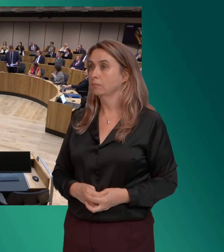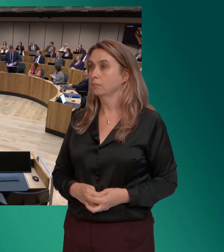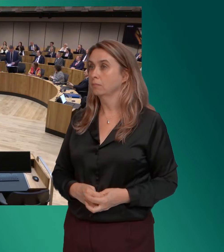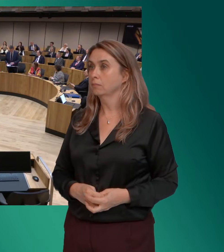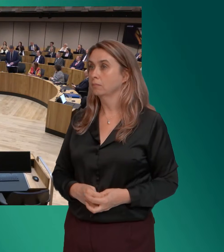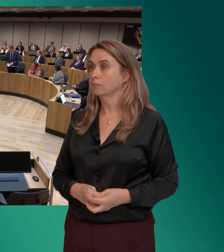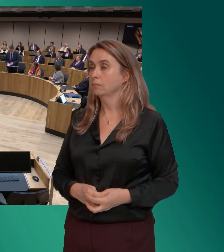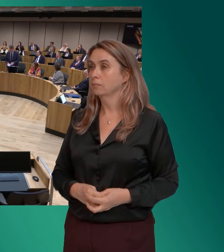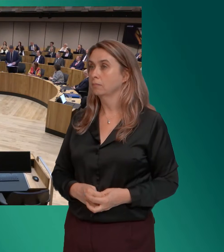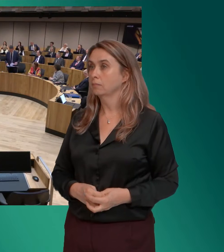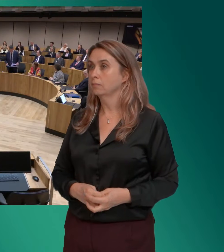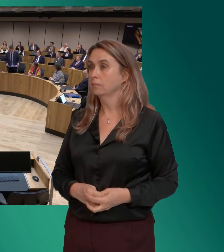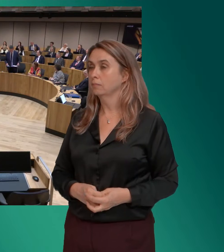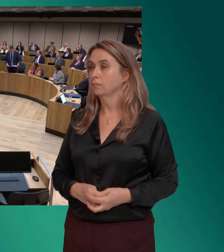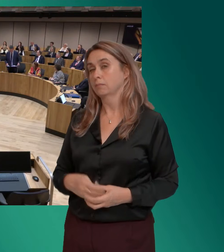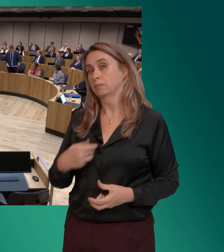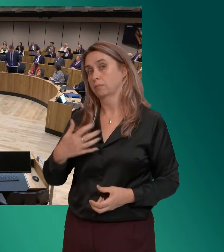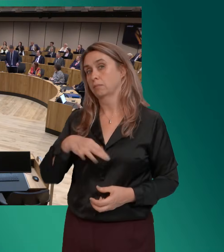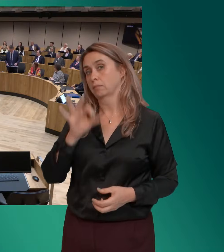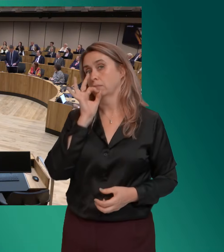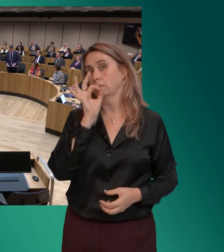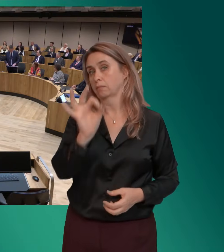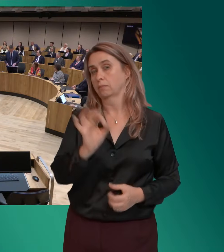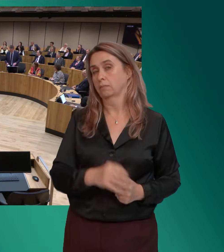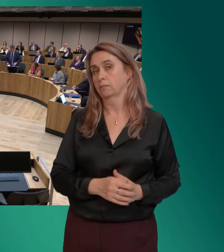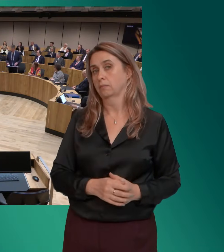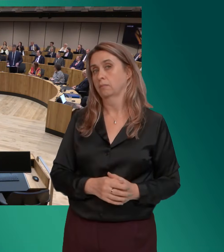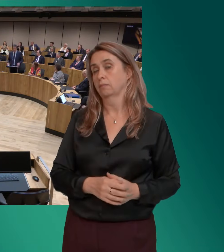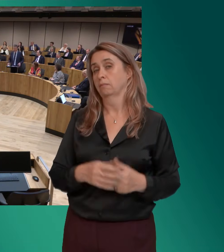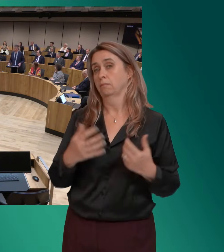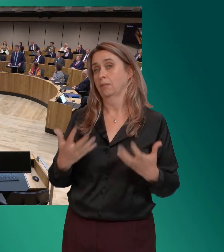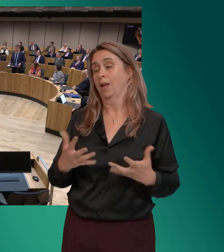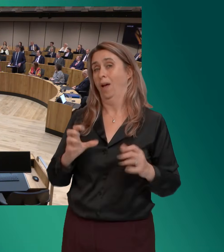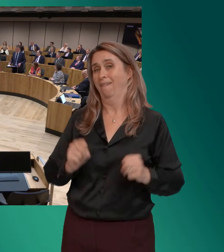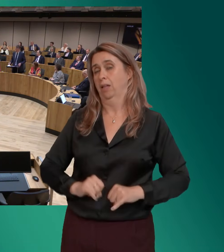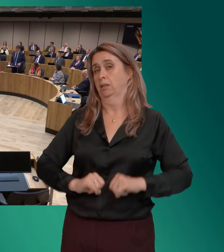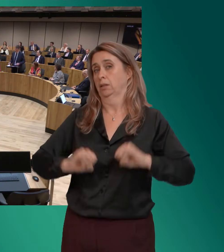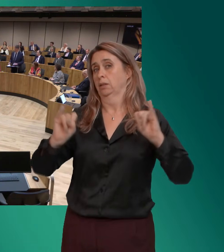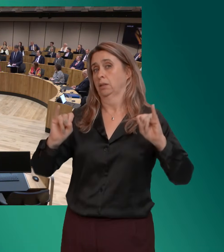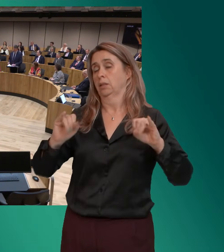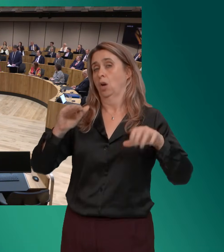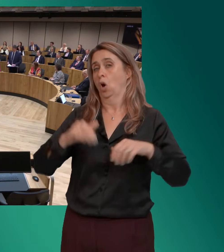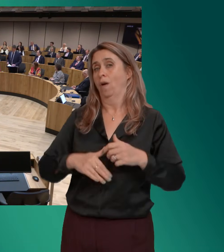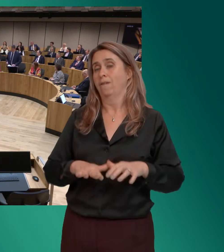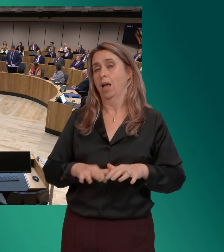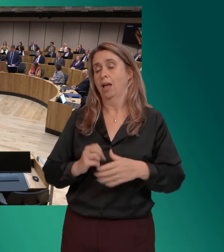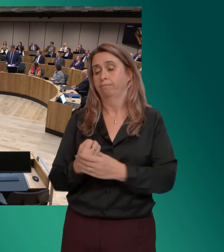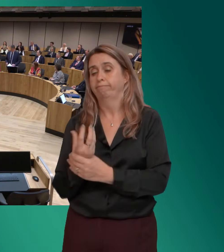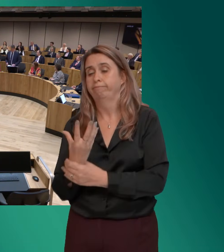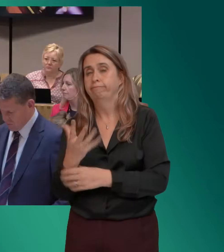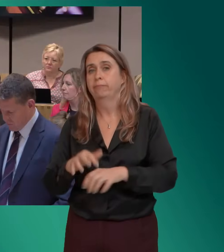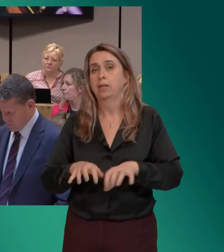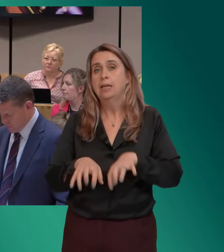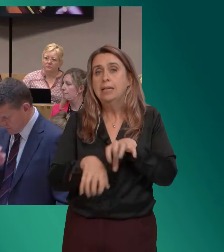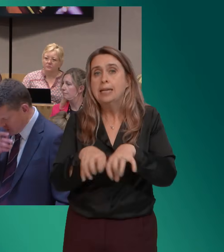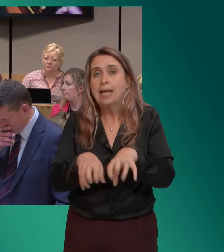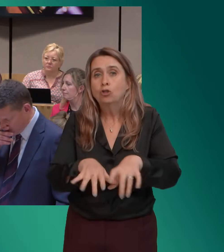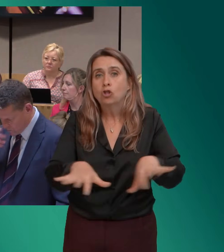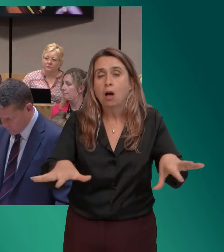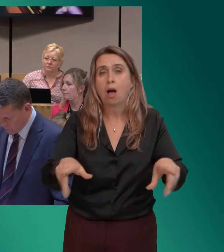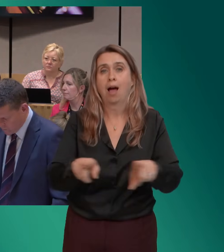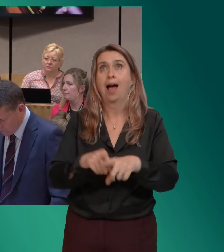First Minister, this question raises how progress on the climate and nature emergency is measured and reported across government. In